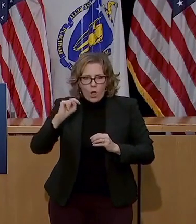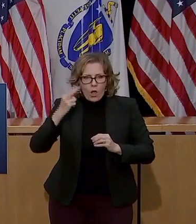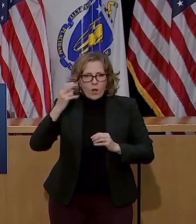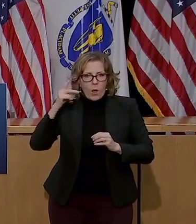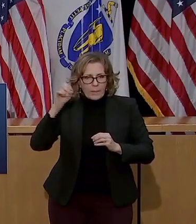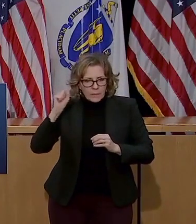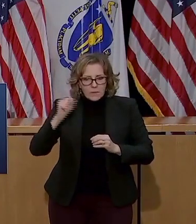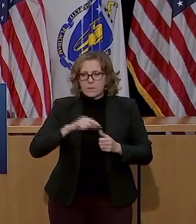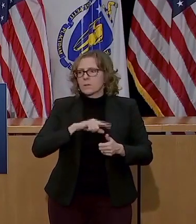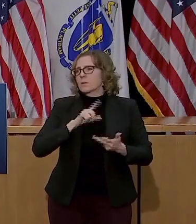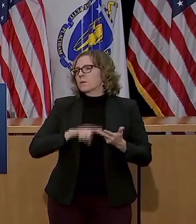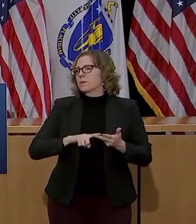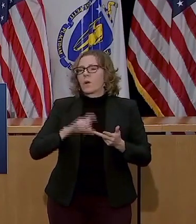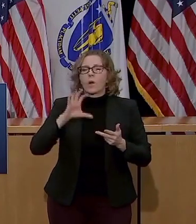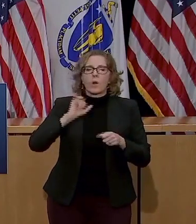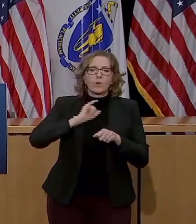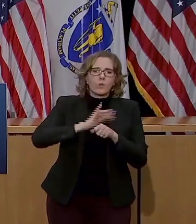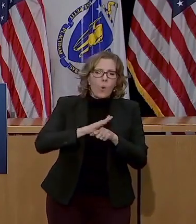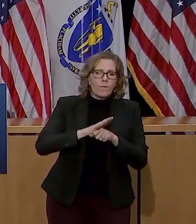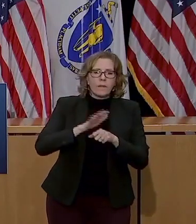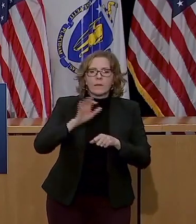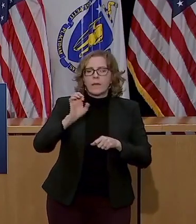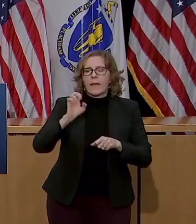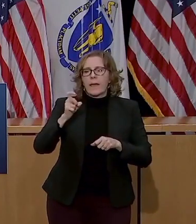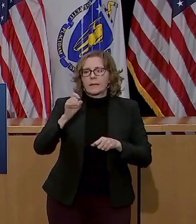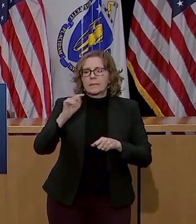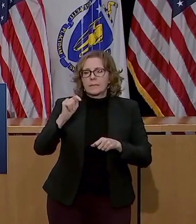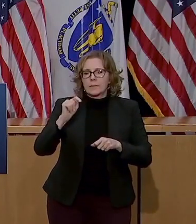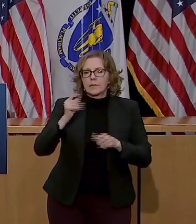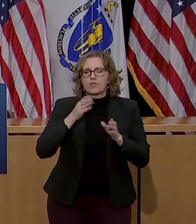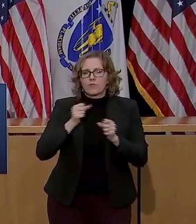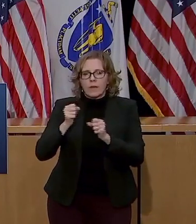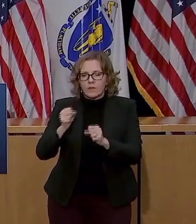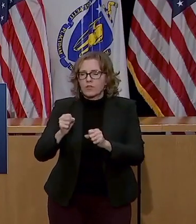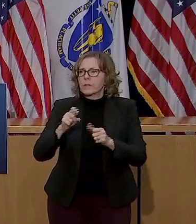Act Now. Is there any other ones? Are those?